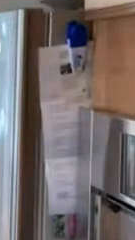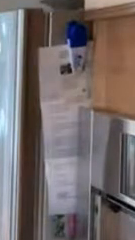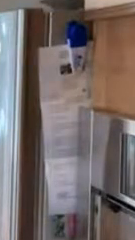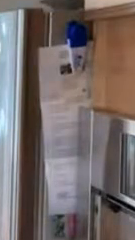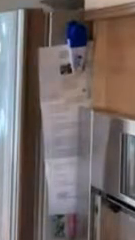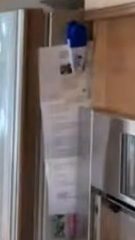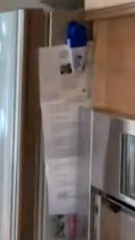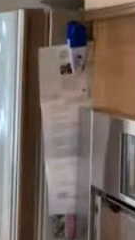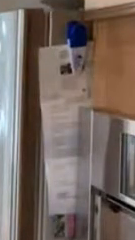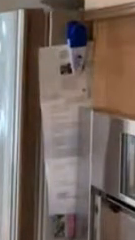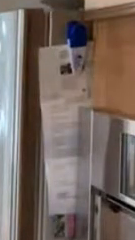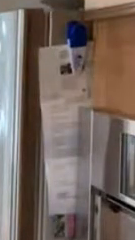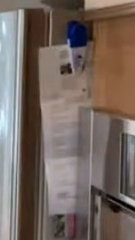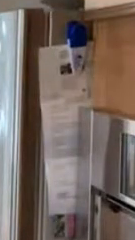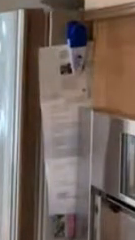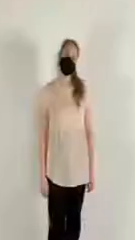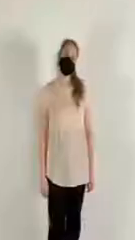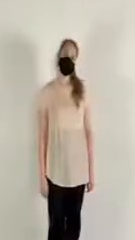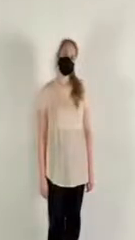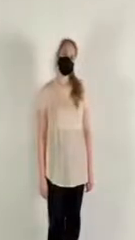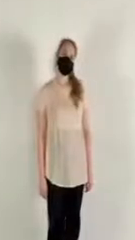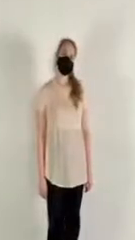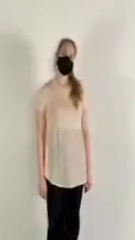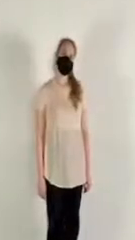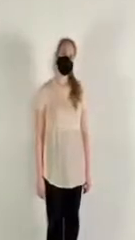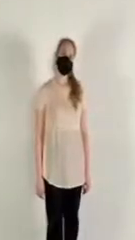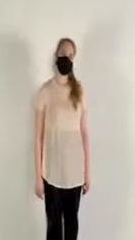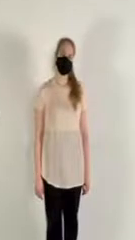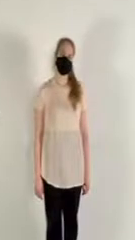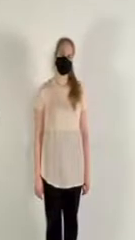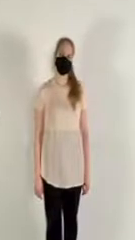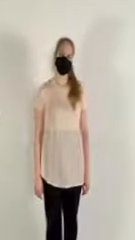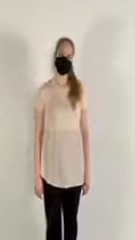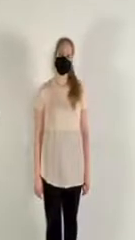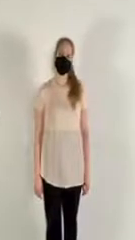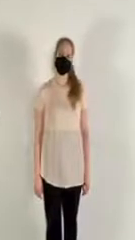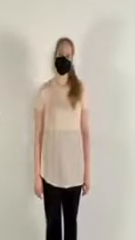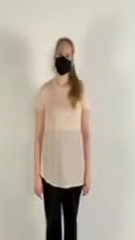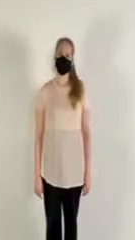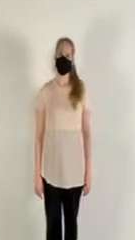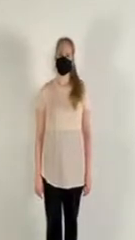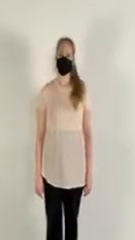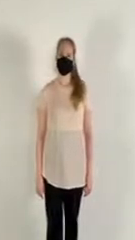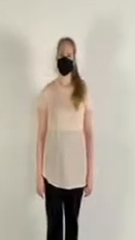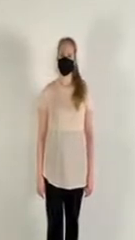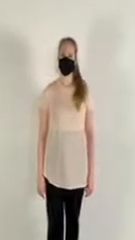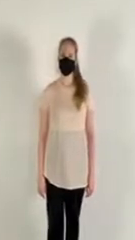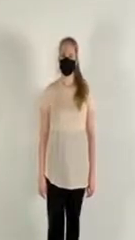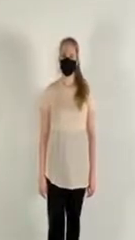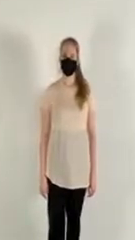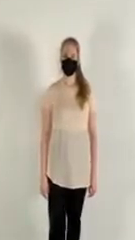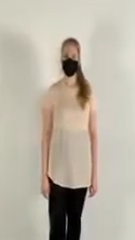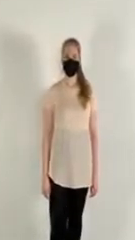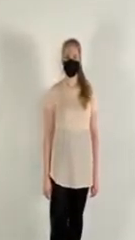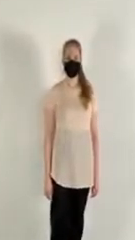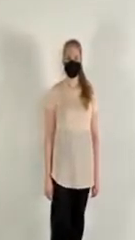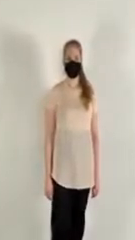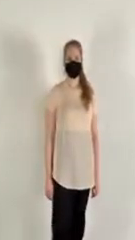There's no great pretender. We know it was murder for being transgender.